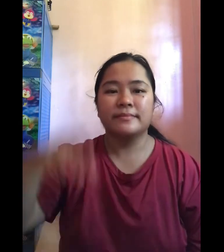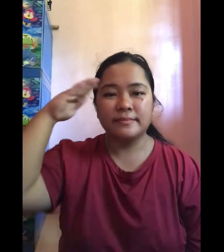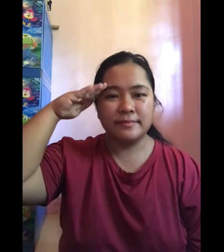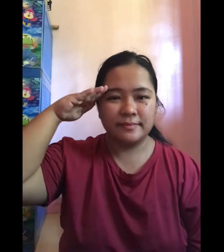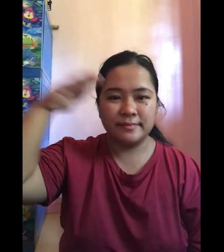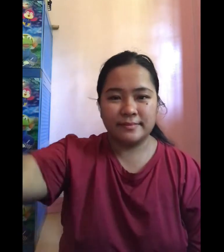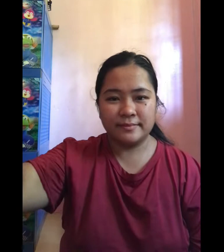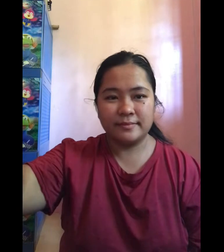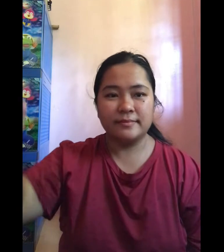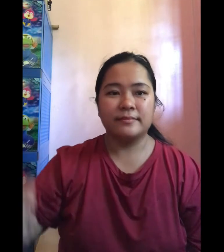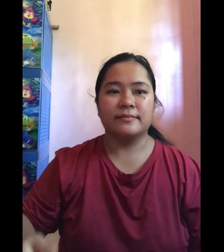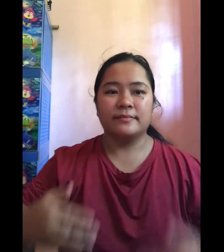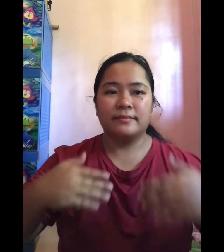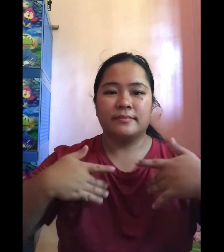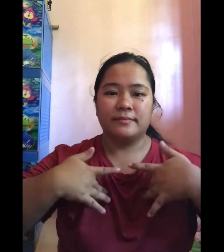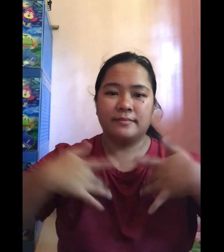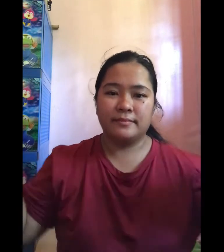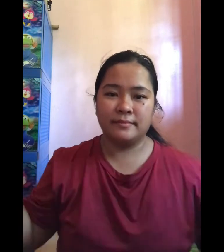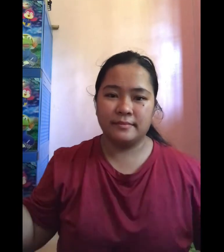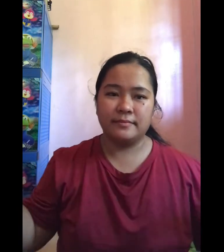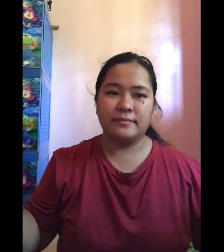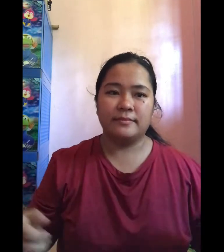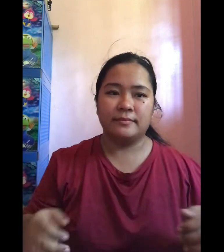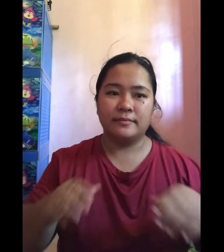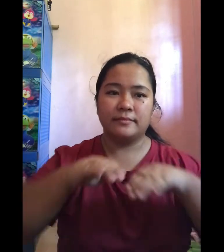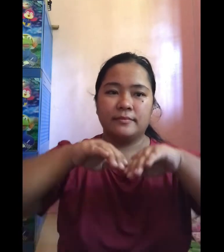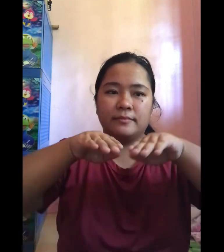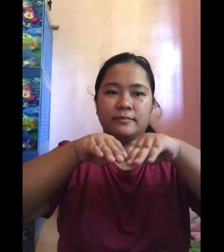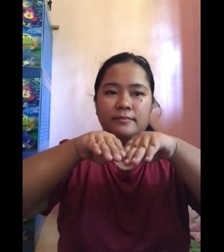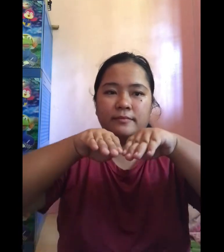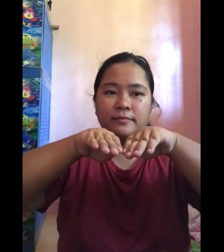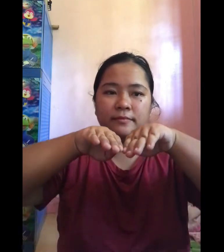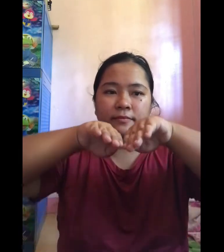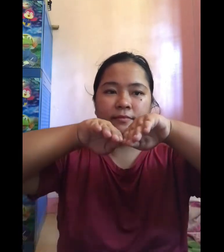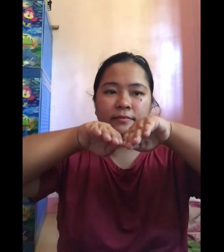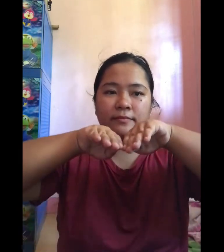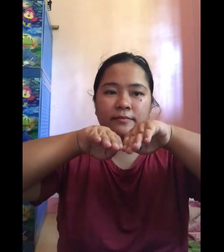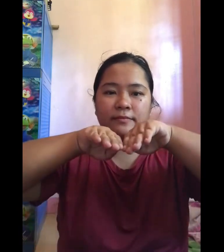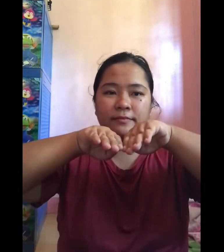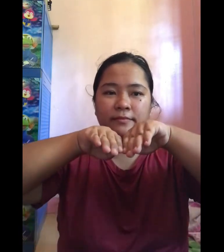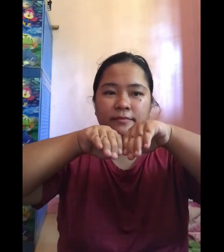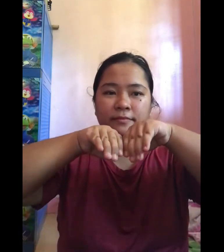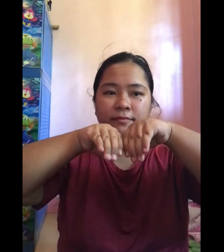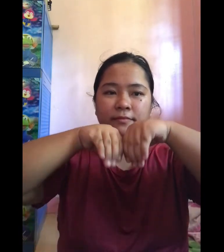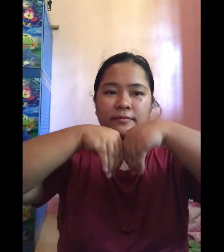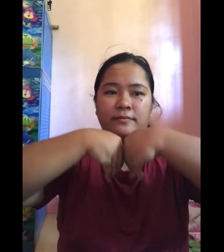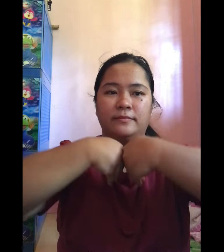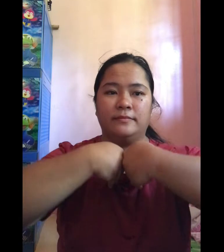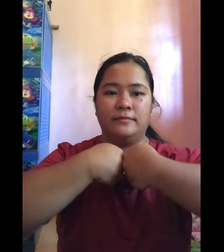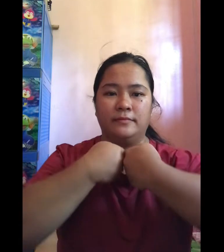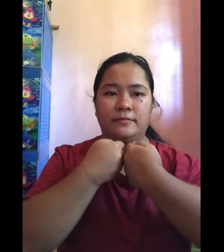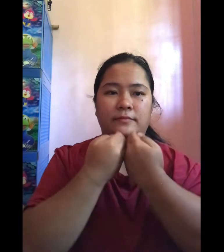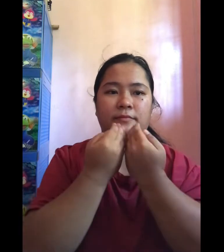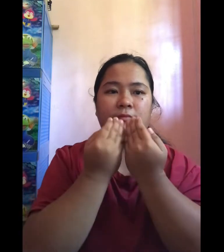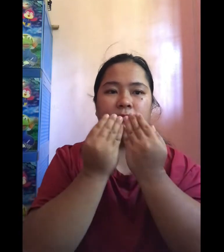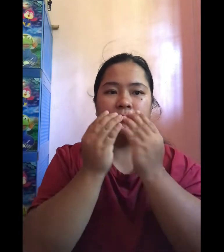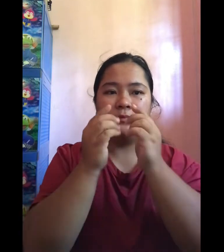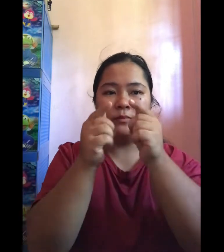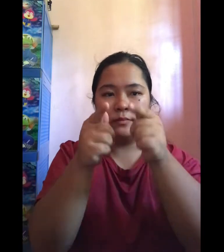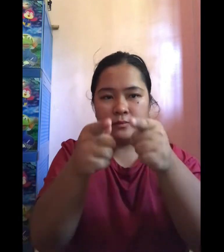formal hello, you have what's up, and then you have for how are you, you cup your hands like this, you roll or bring it in, and then you